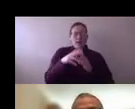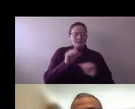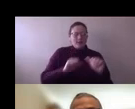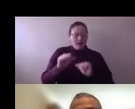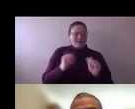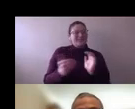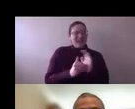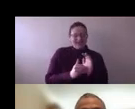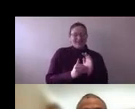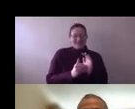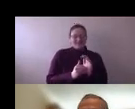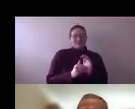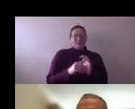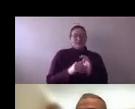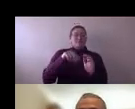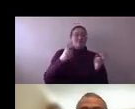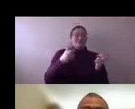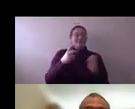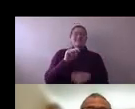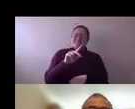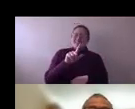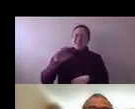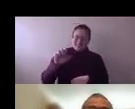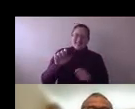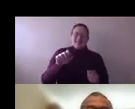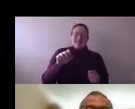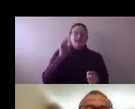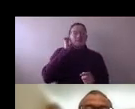Again, in this case, it was TDD, who